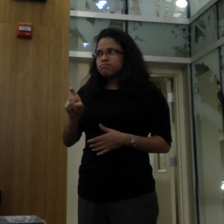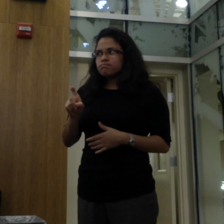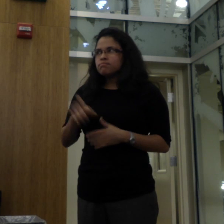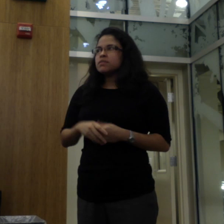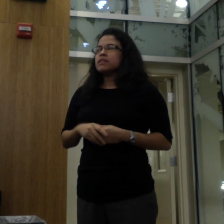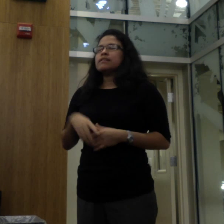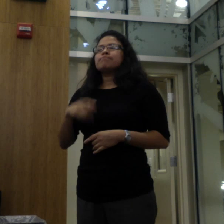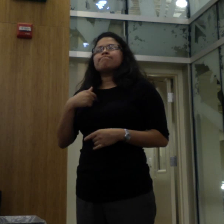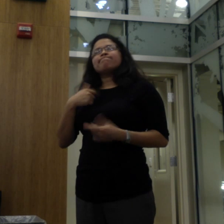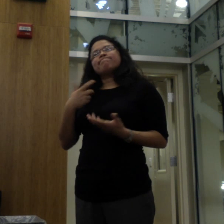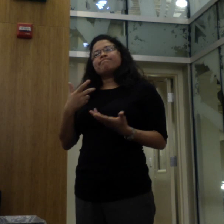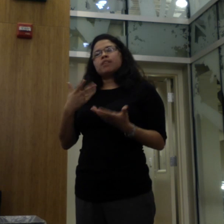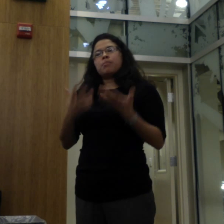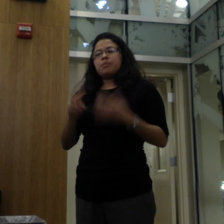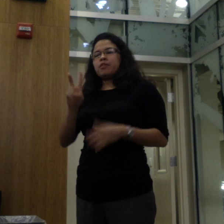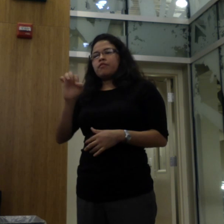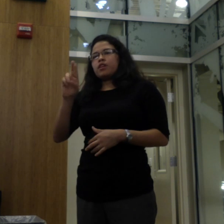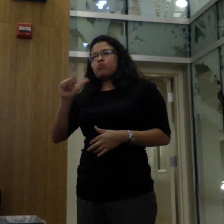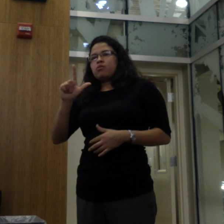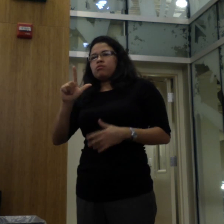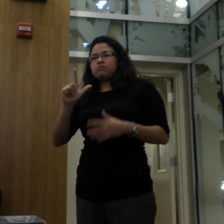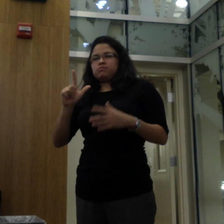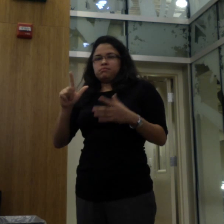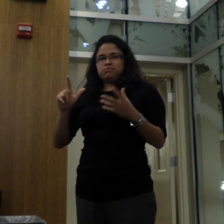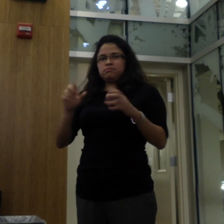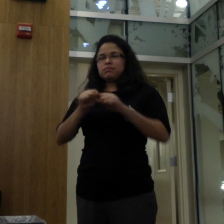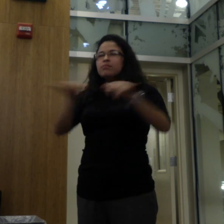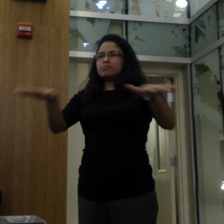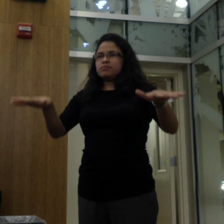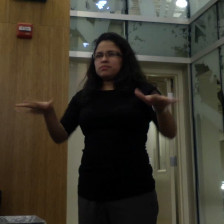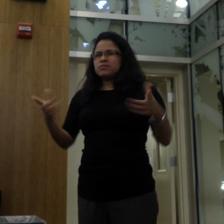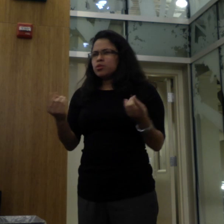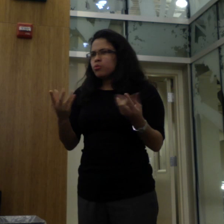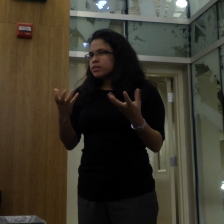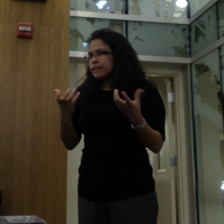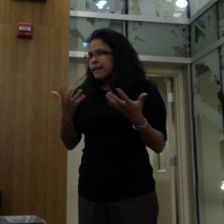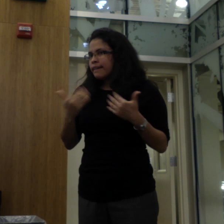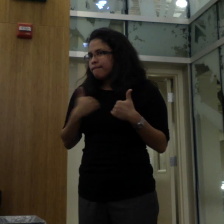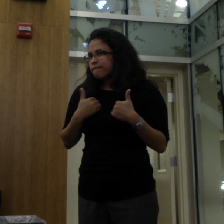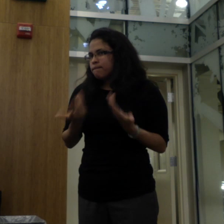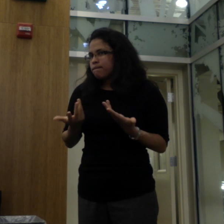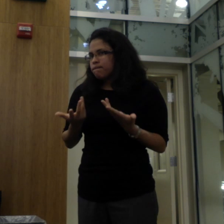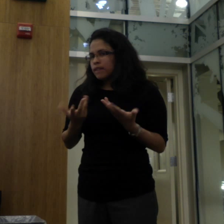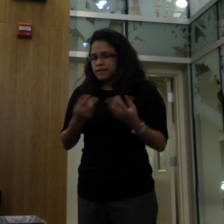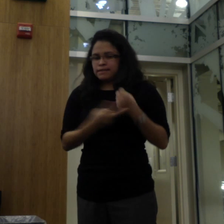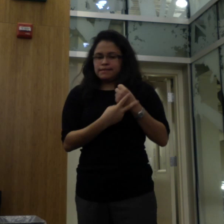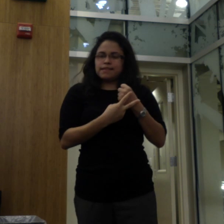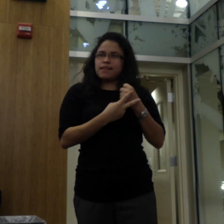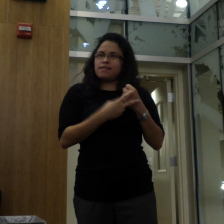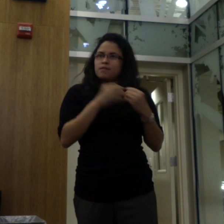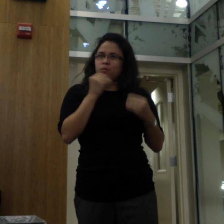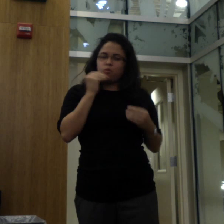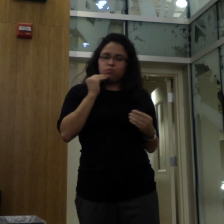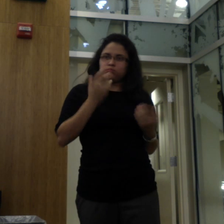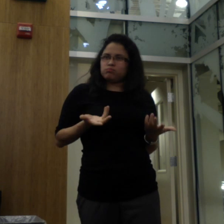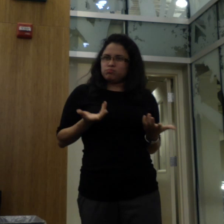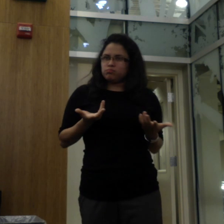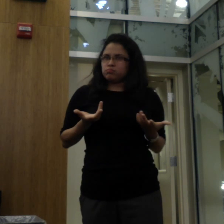Let's say there is a viral outbreak. What might you want to have just stored ready to go?